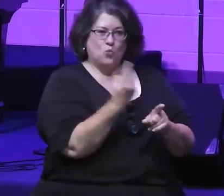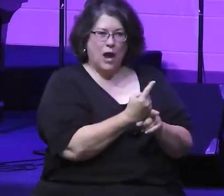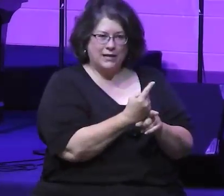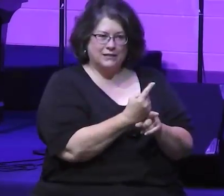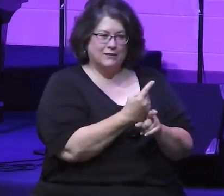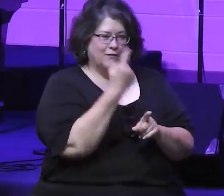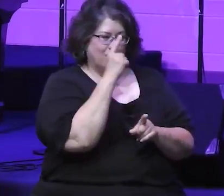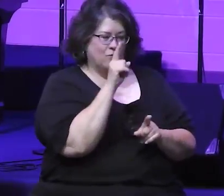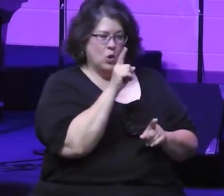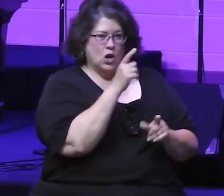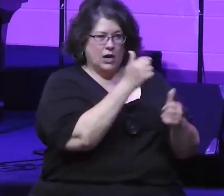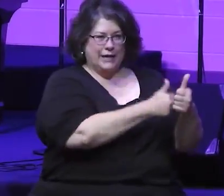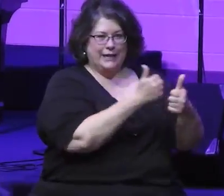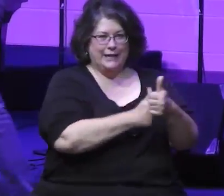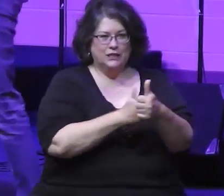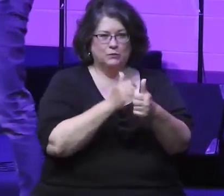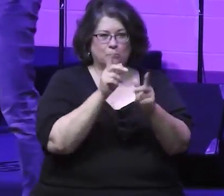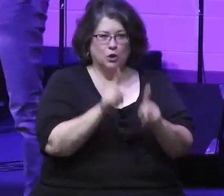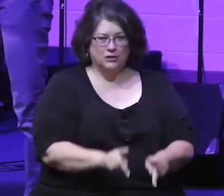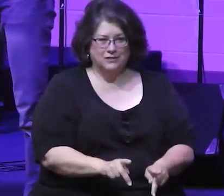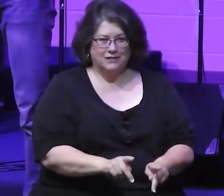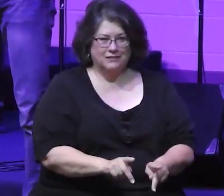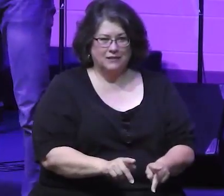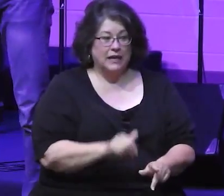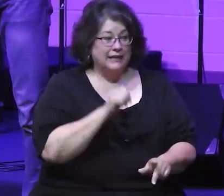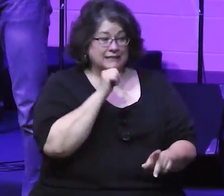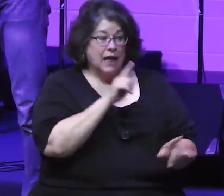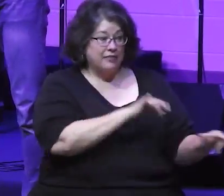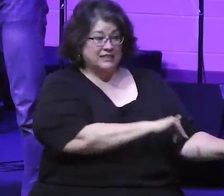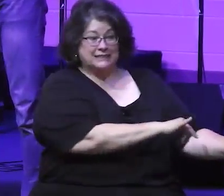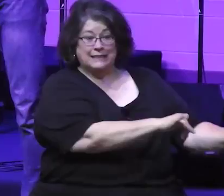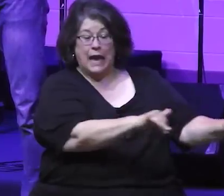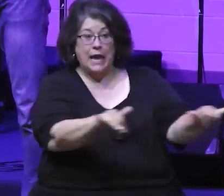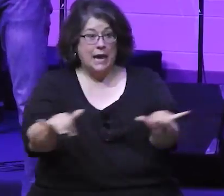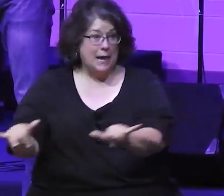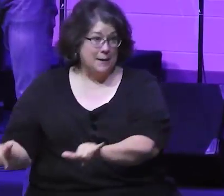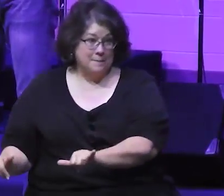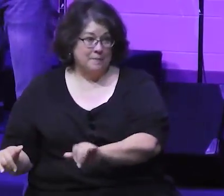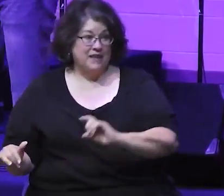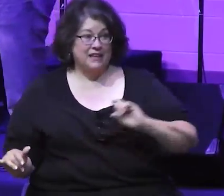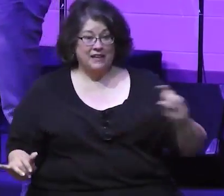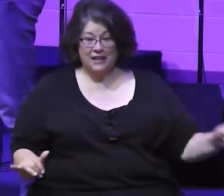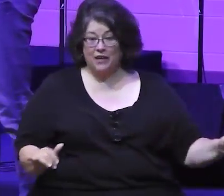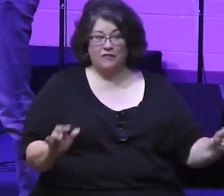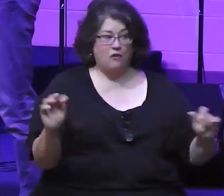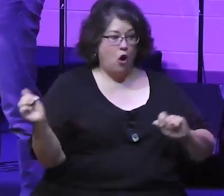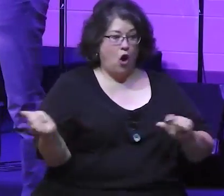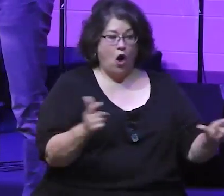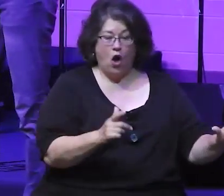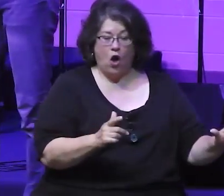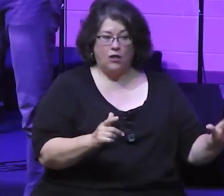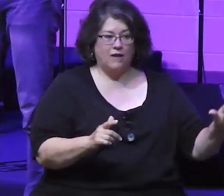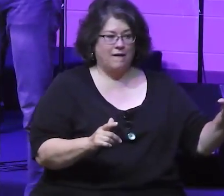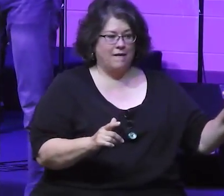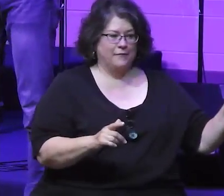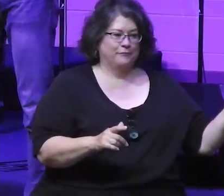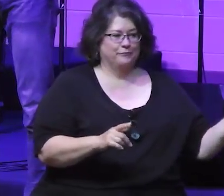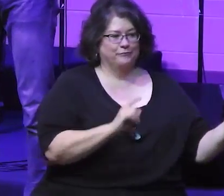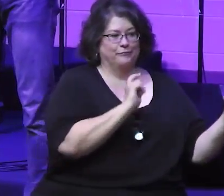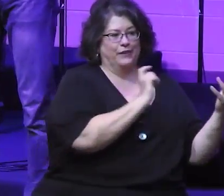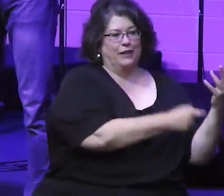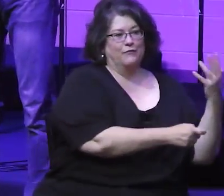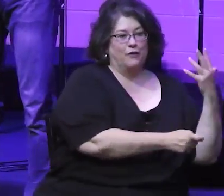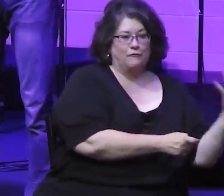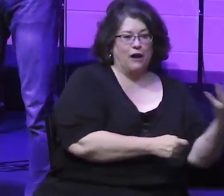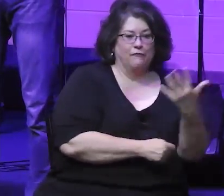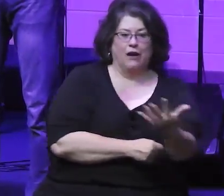His giving and investment into people is not equal. He doesn't give every single person the same thing. That would be actually like making a bunch of